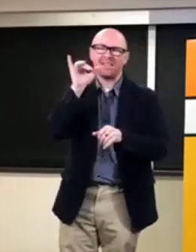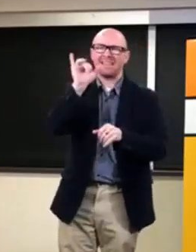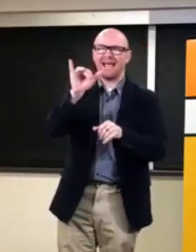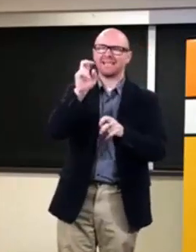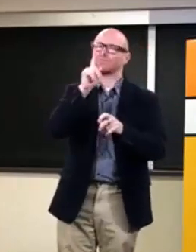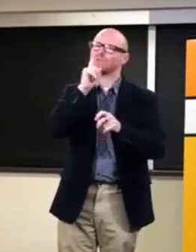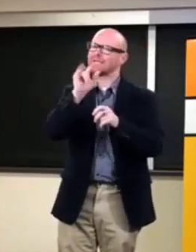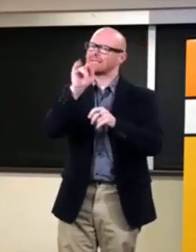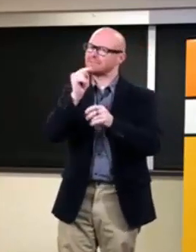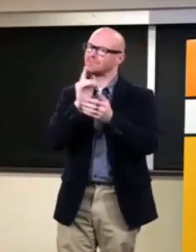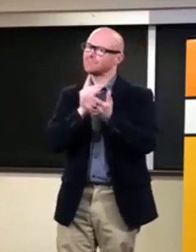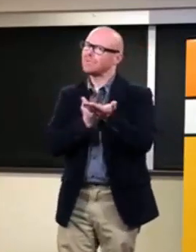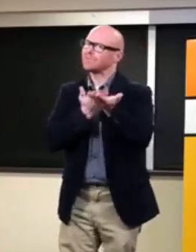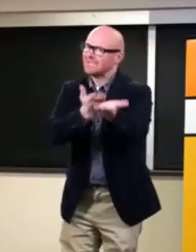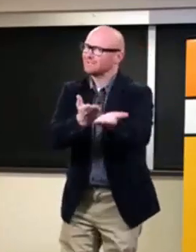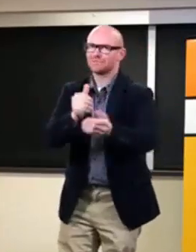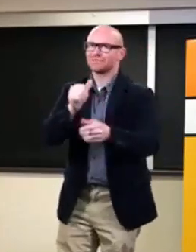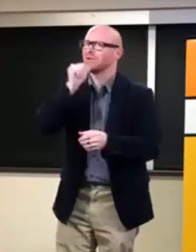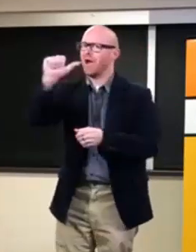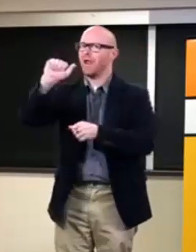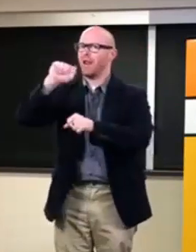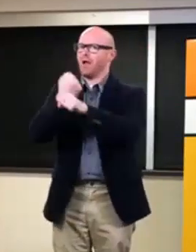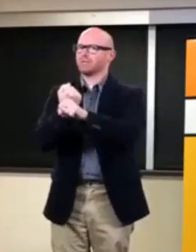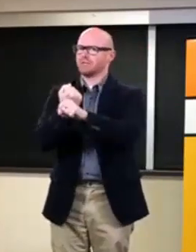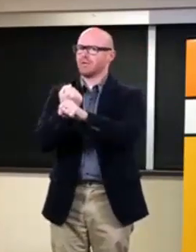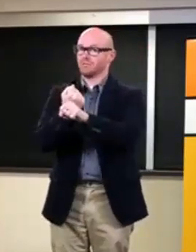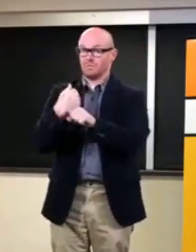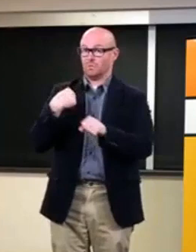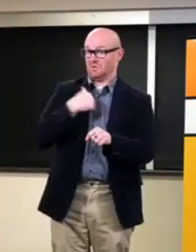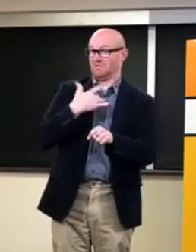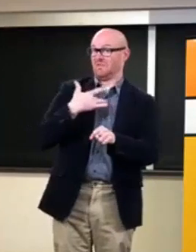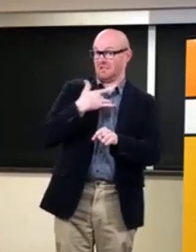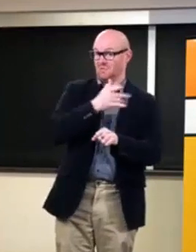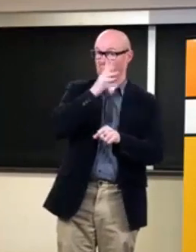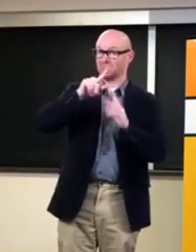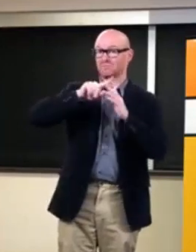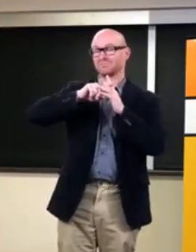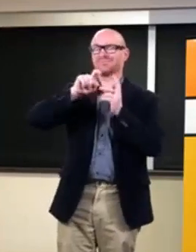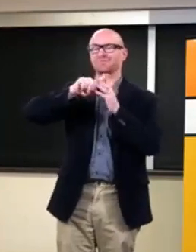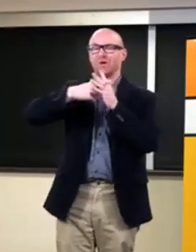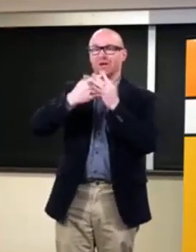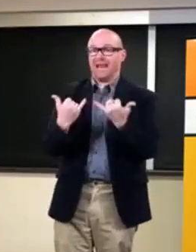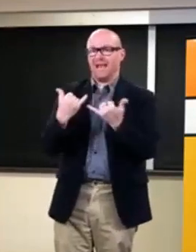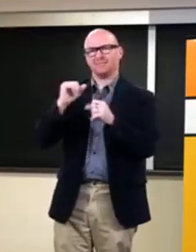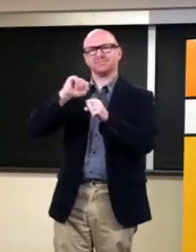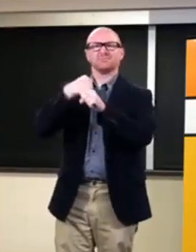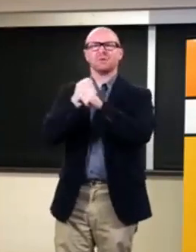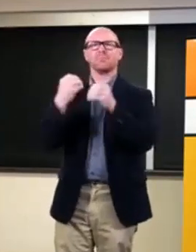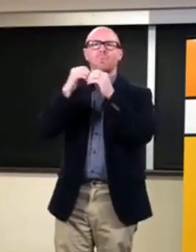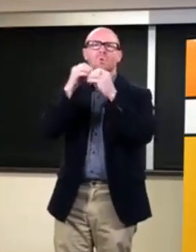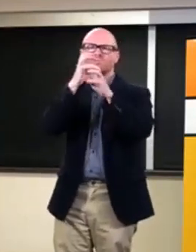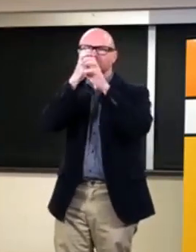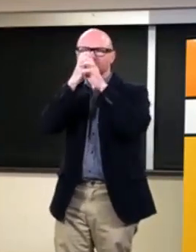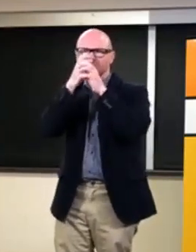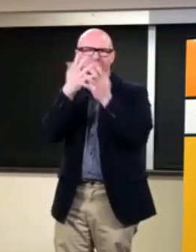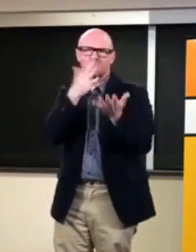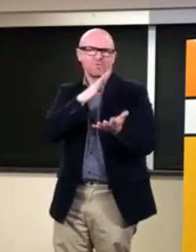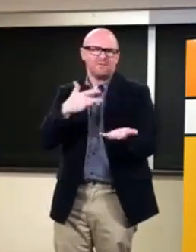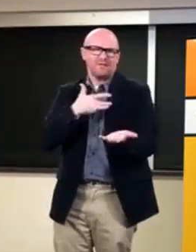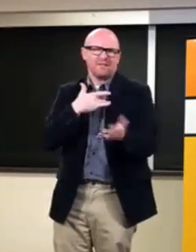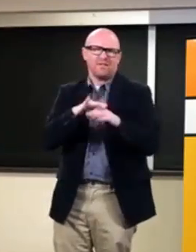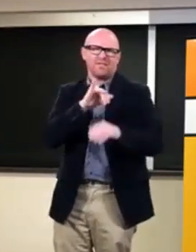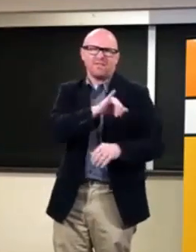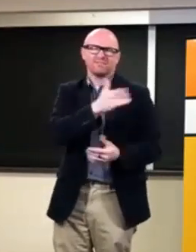Surgeon General said, are we changing our mindset here in the state? Do you have any more recommendations for the governor? Kind of just general comment on his